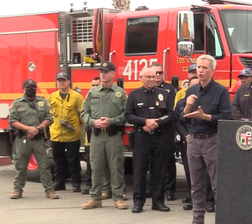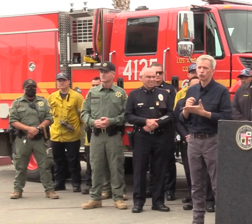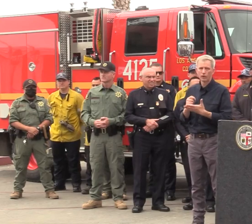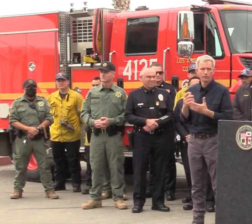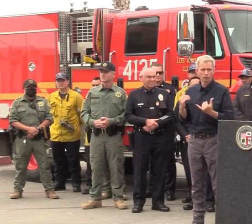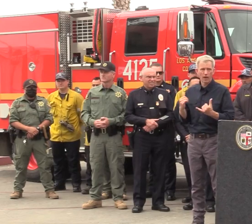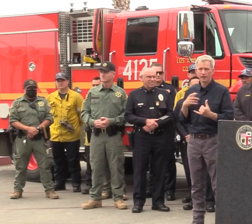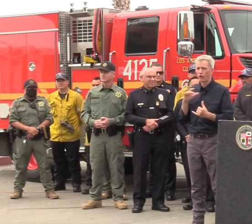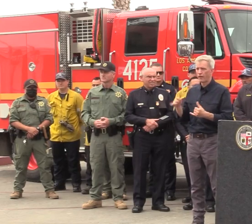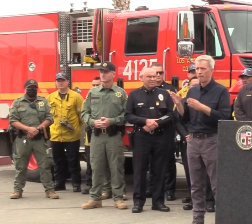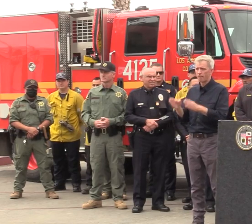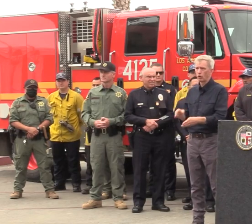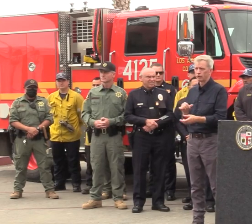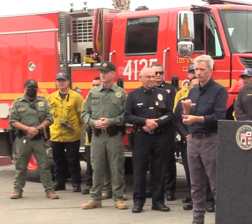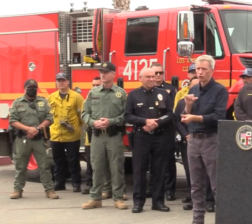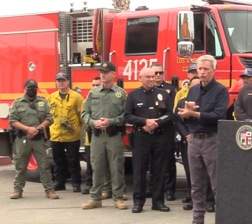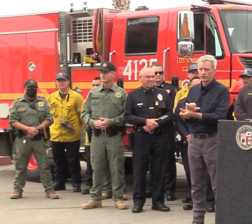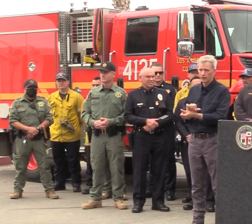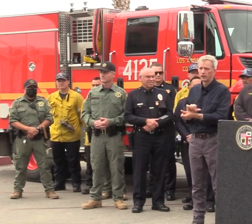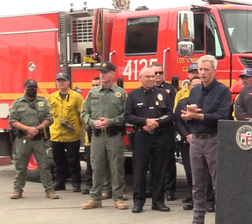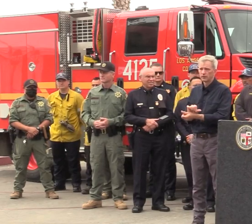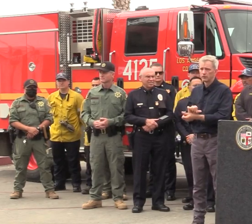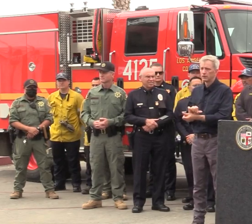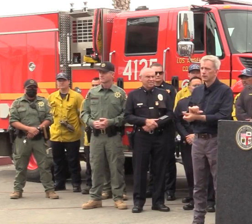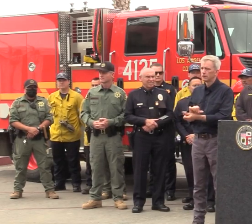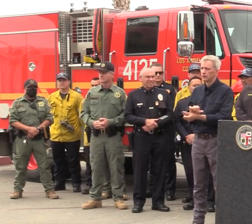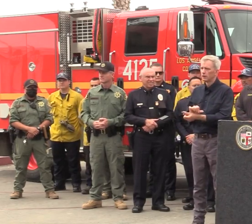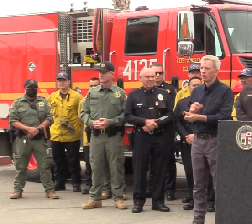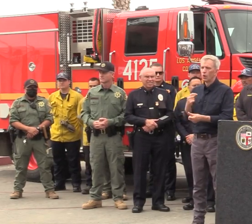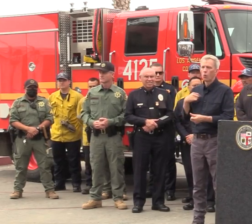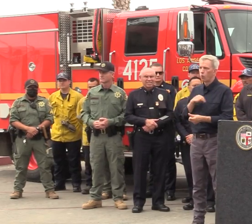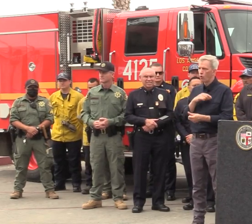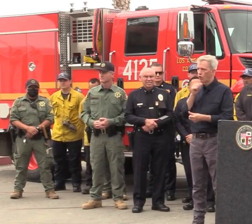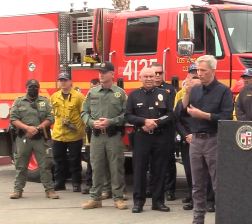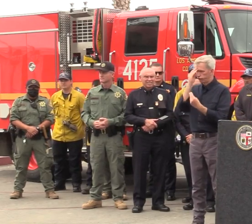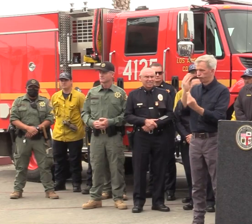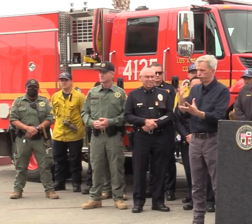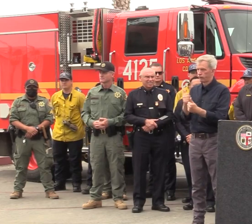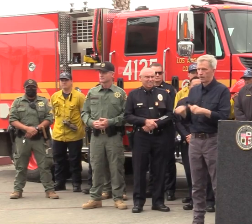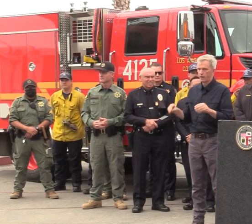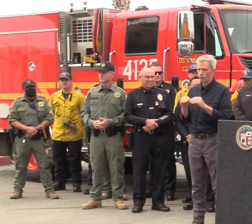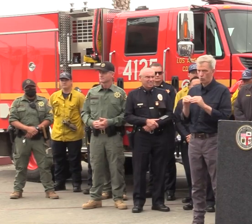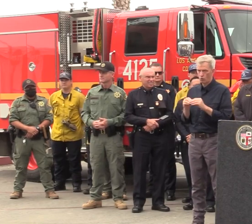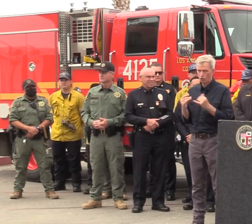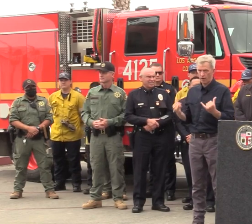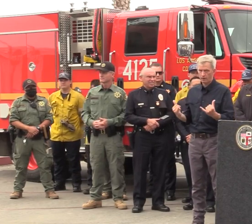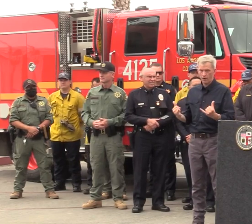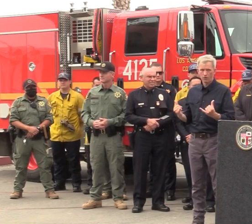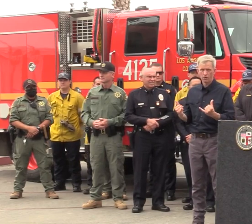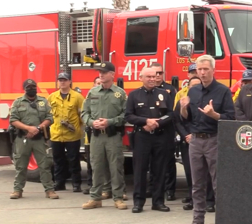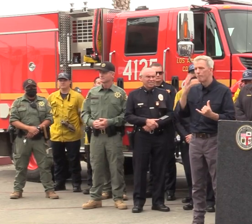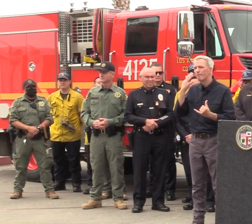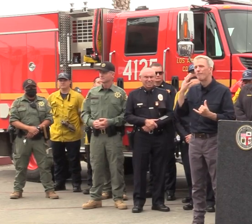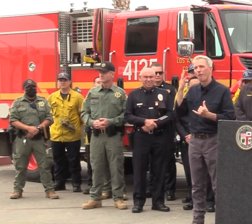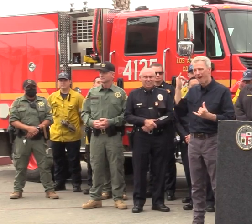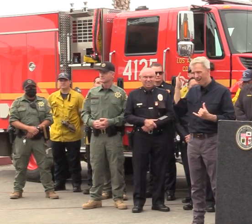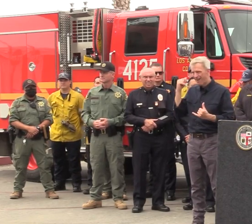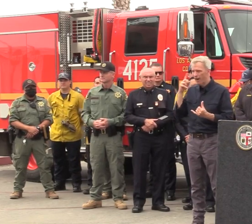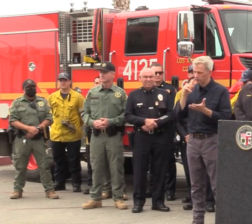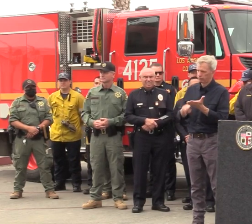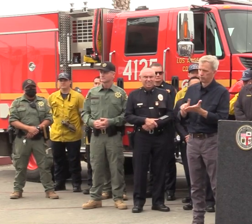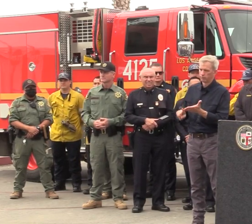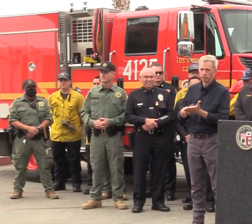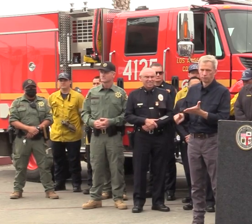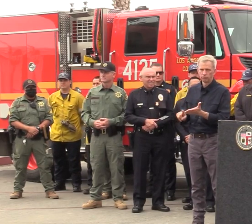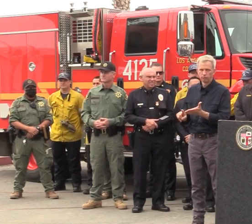So that person is in custody, but we're not releasing anything more about that yet as that is a pending investigation